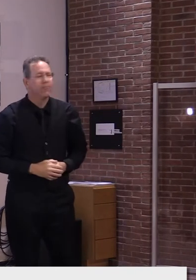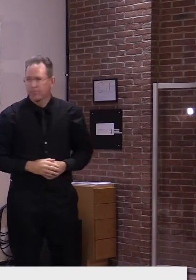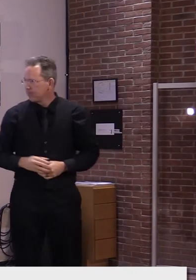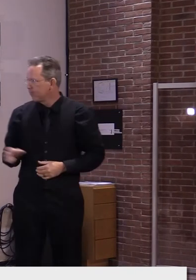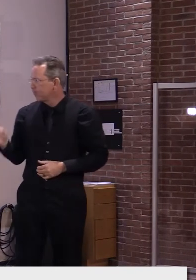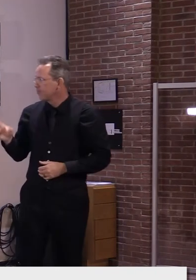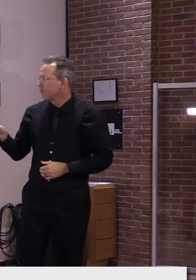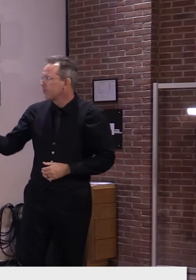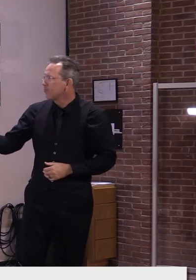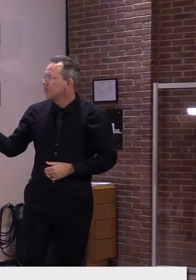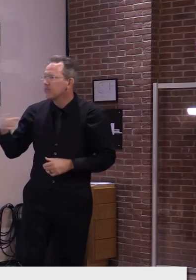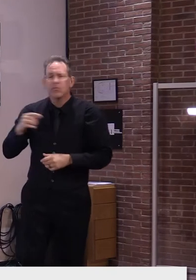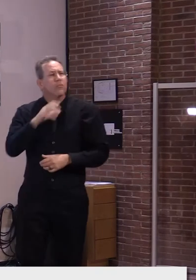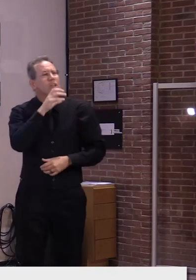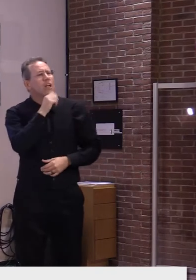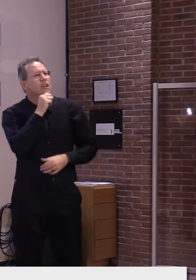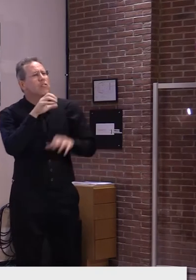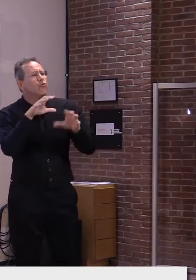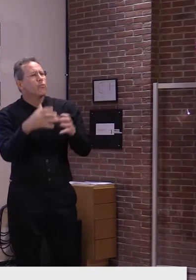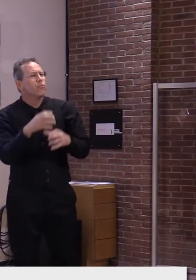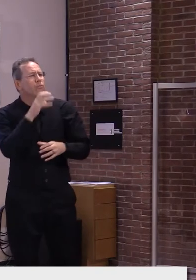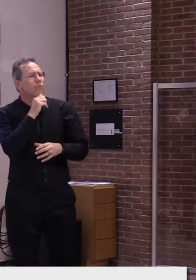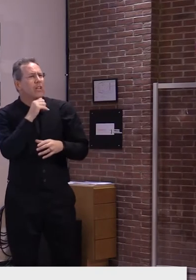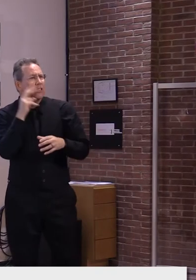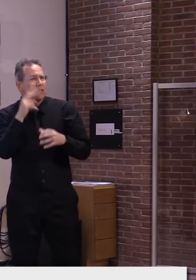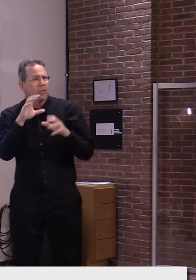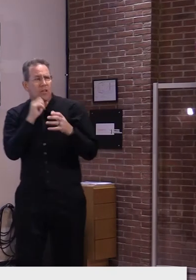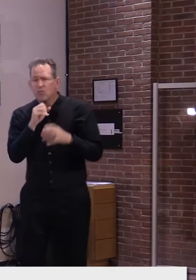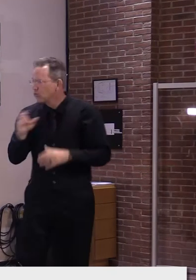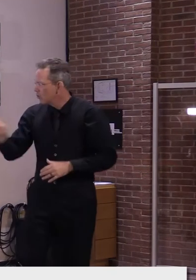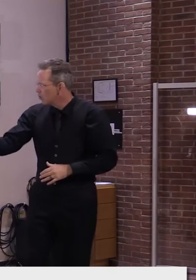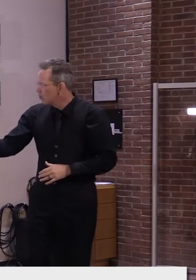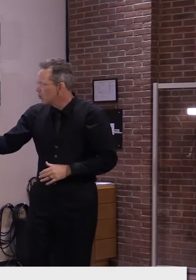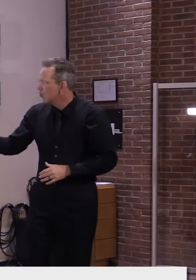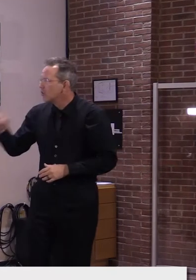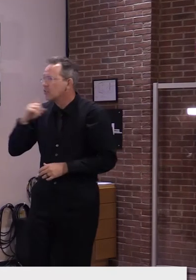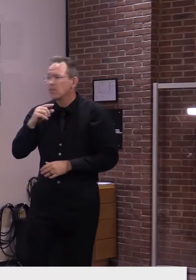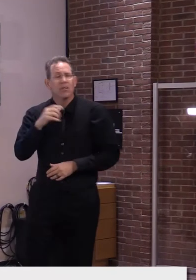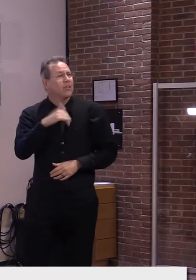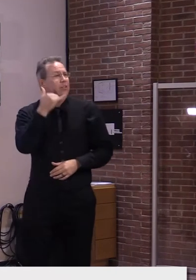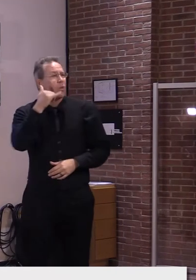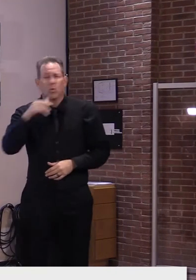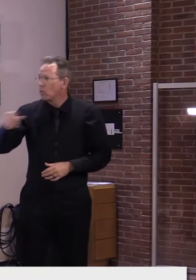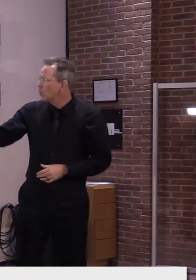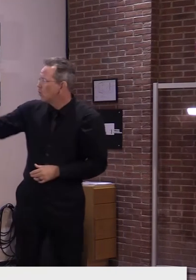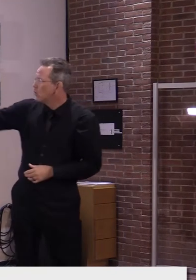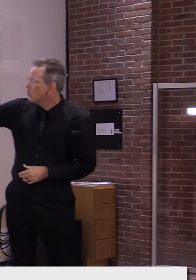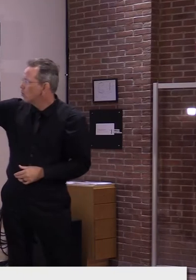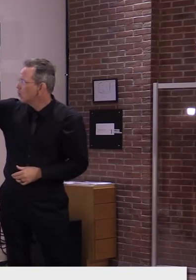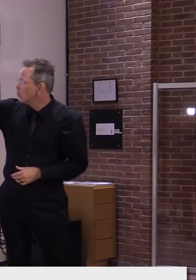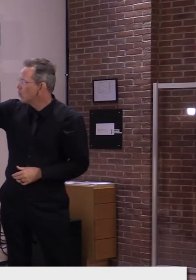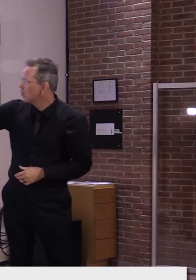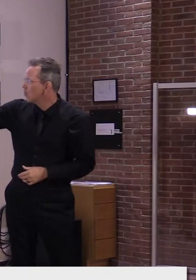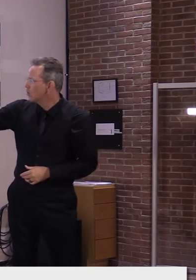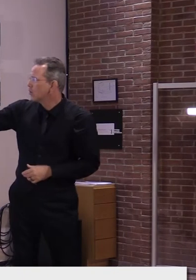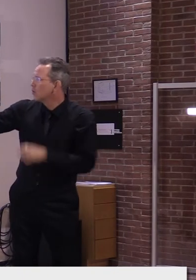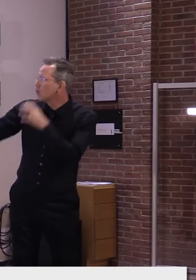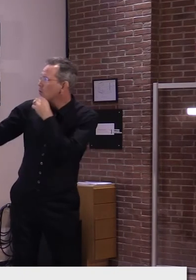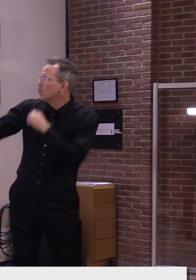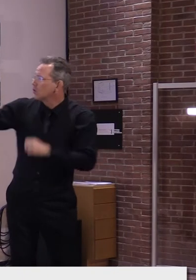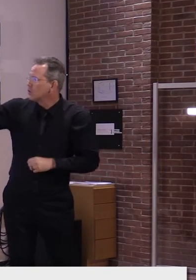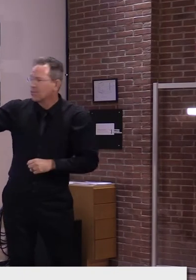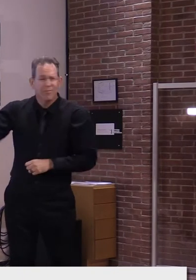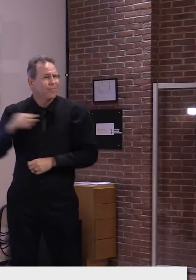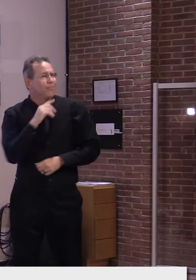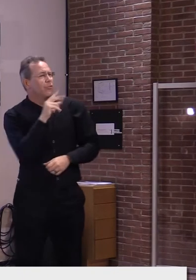as well in Vermont, with each age band currently at a very low case level. And we're experiencing all